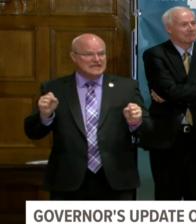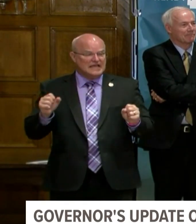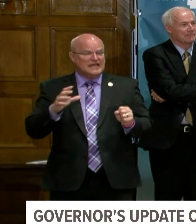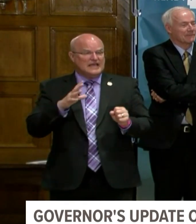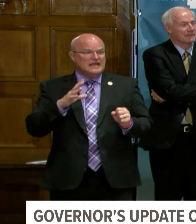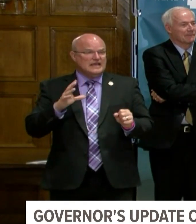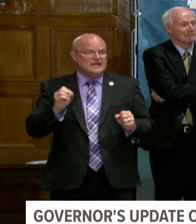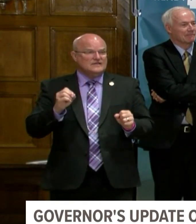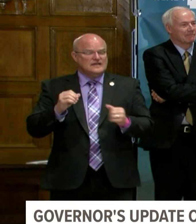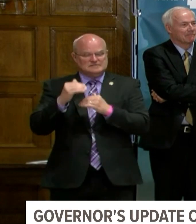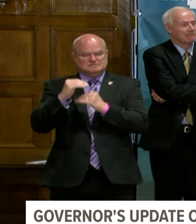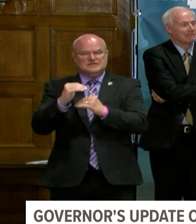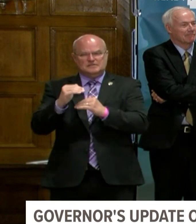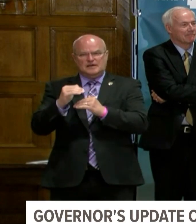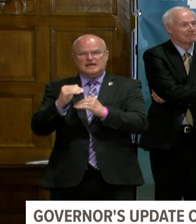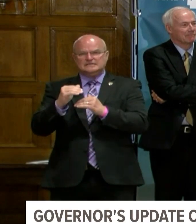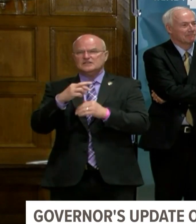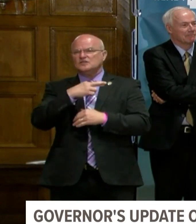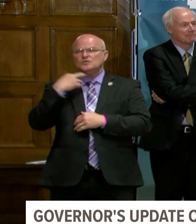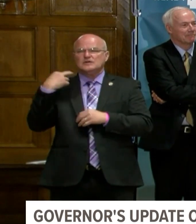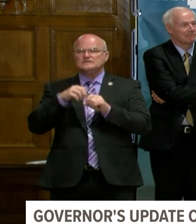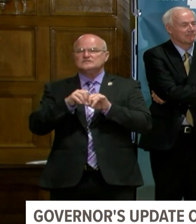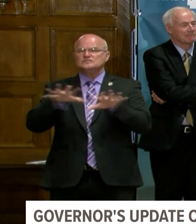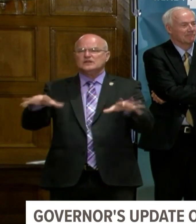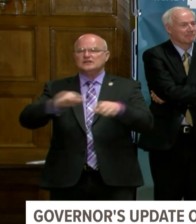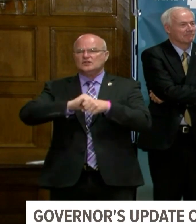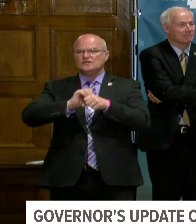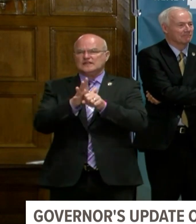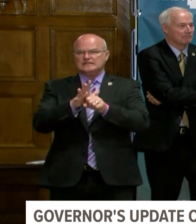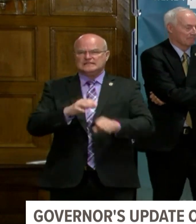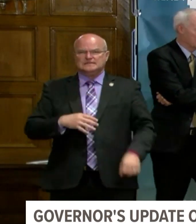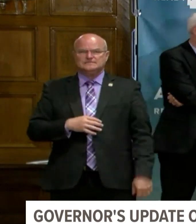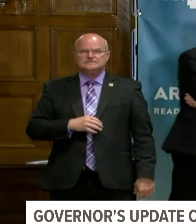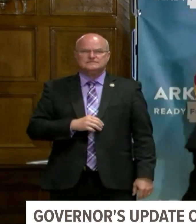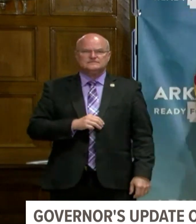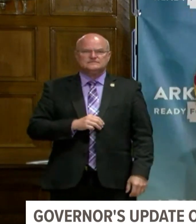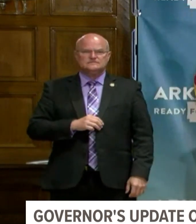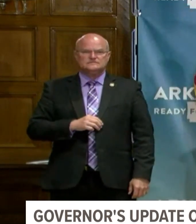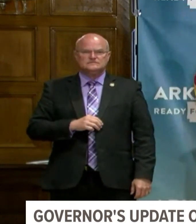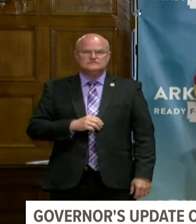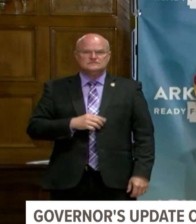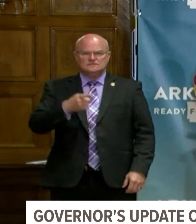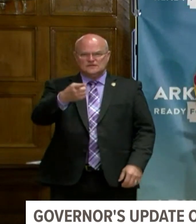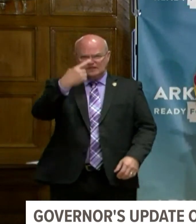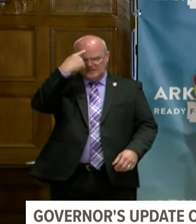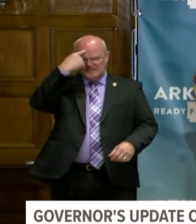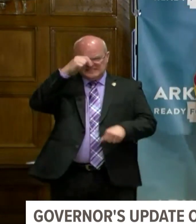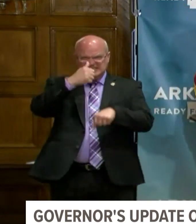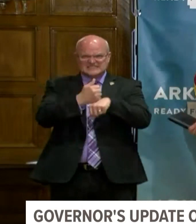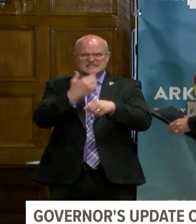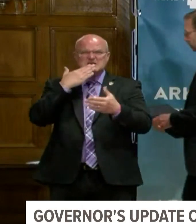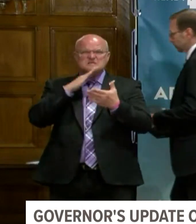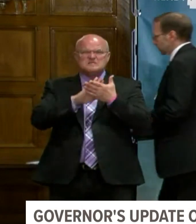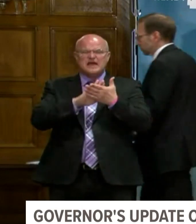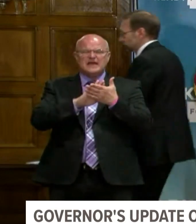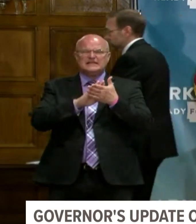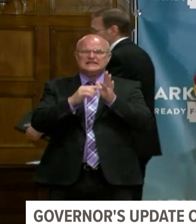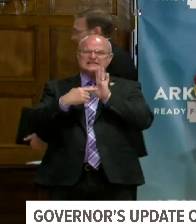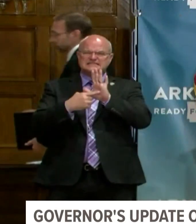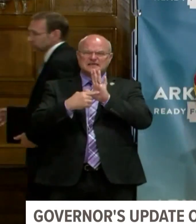and minimizes the risk of spread of COVID-19. Do you think that sets a bad precedent going forward,